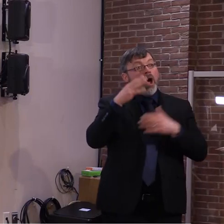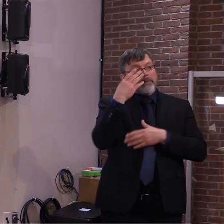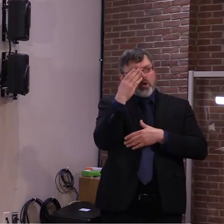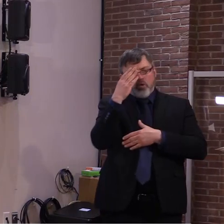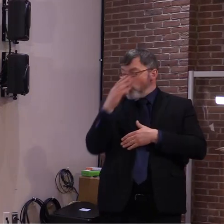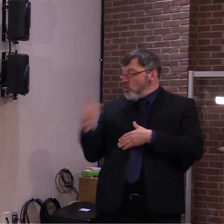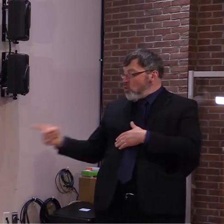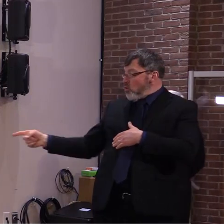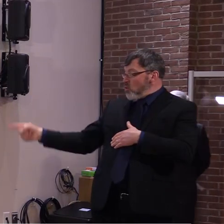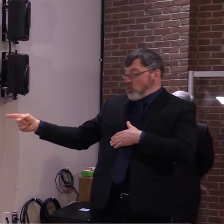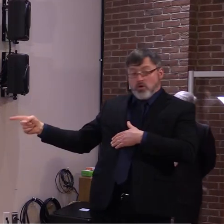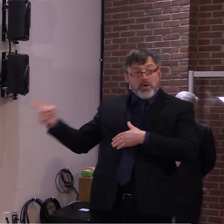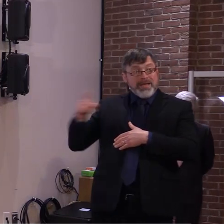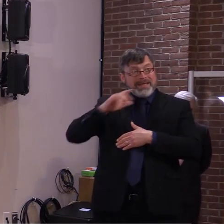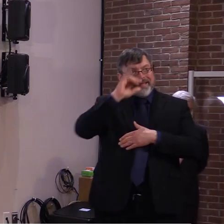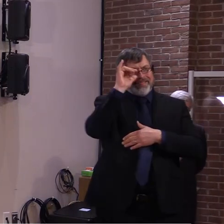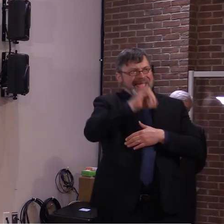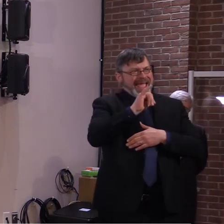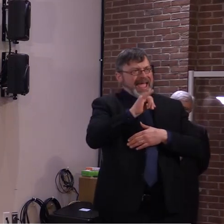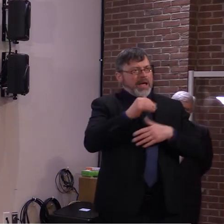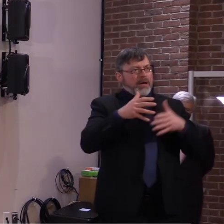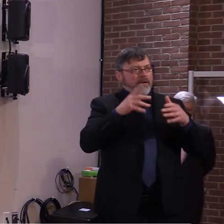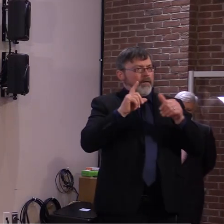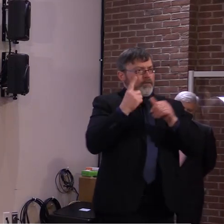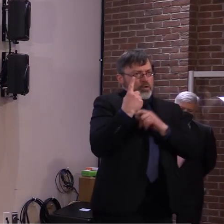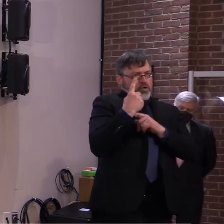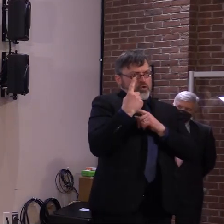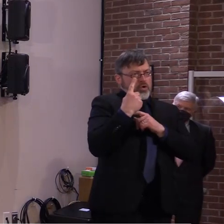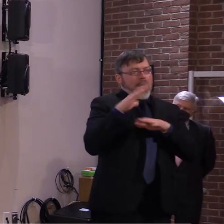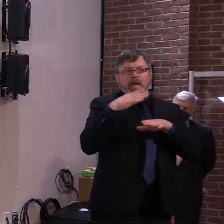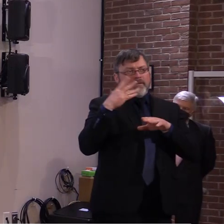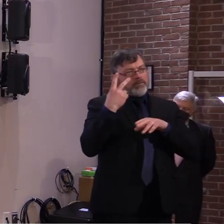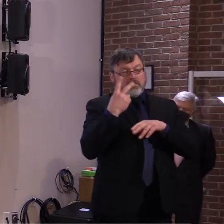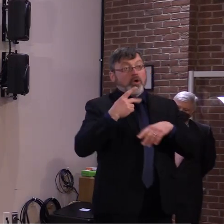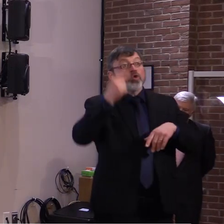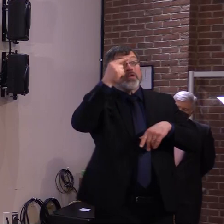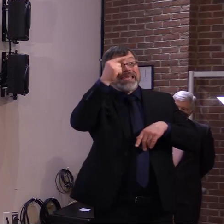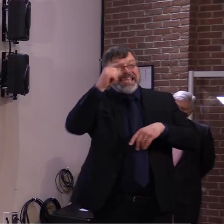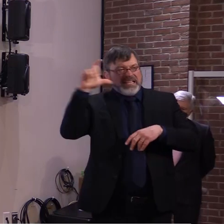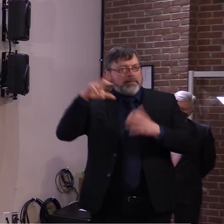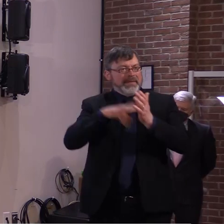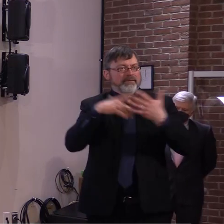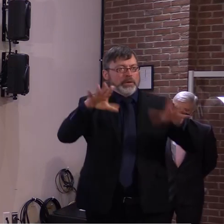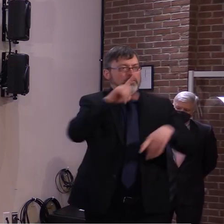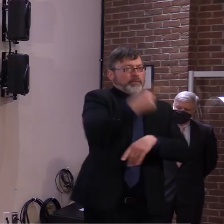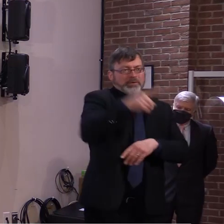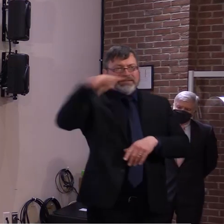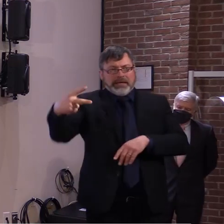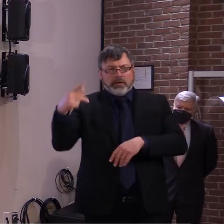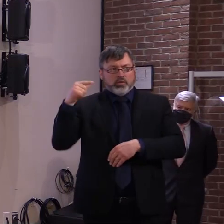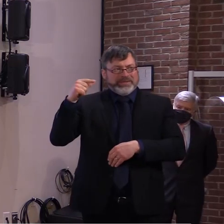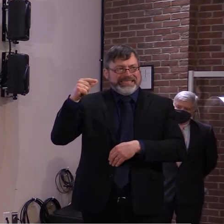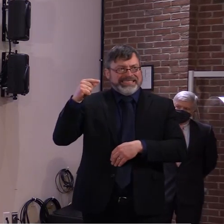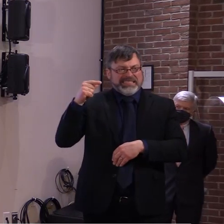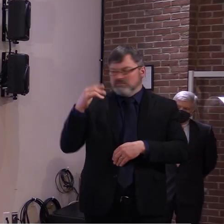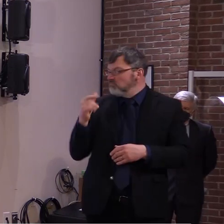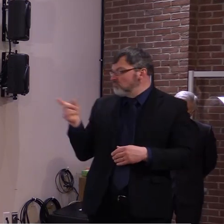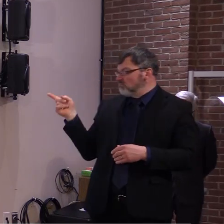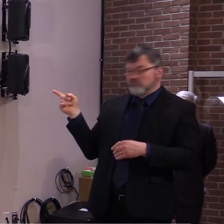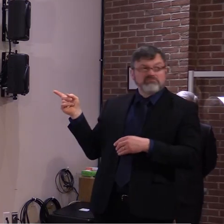most time to get fully vaccinated, from 65 on to 75 plus. We're